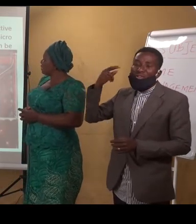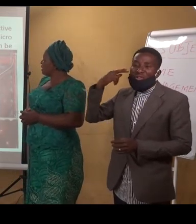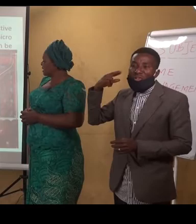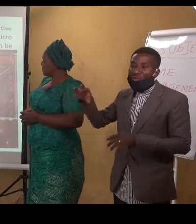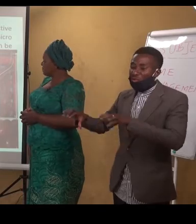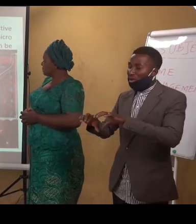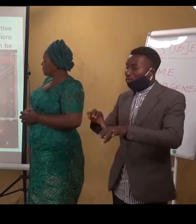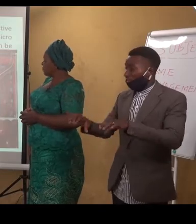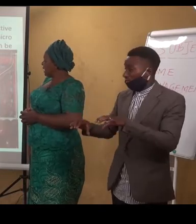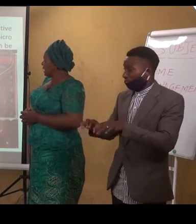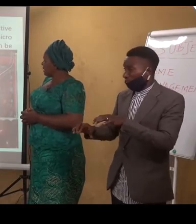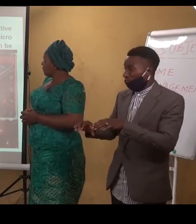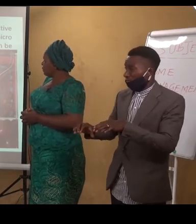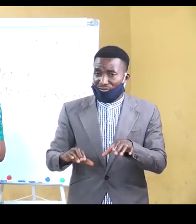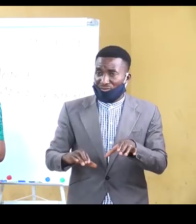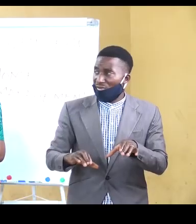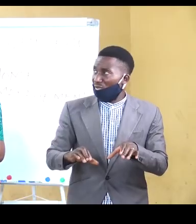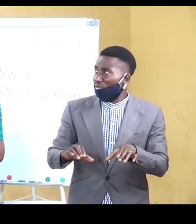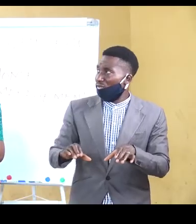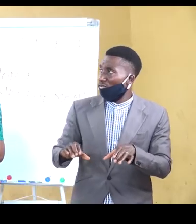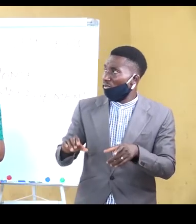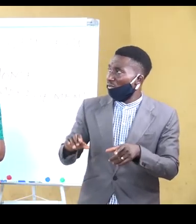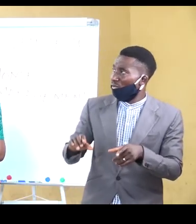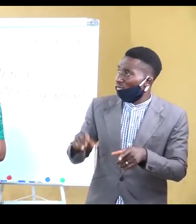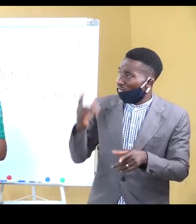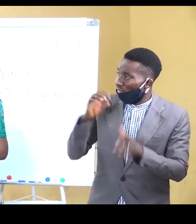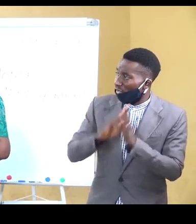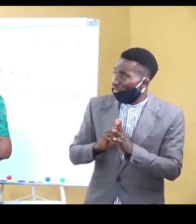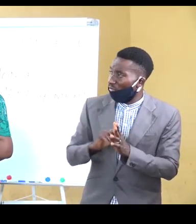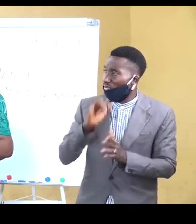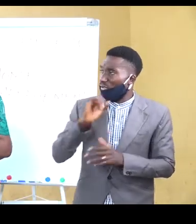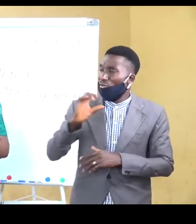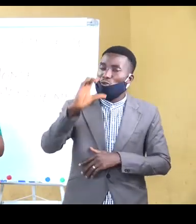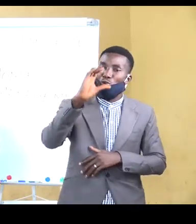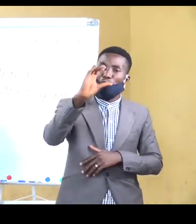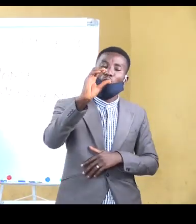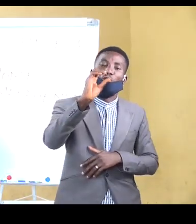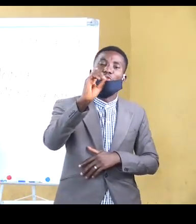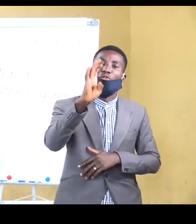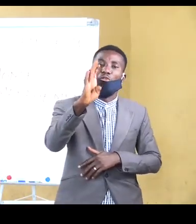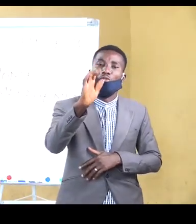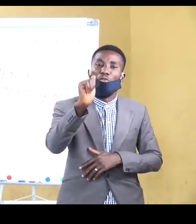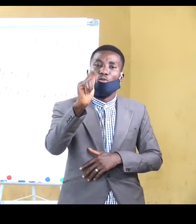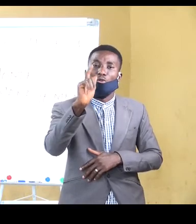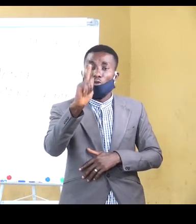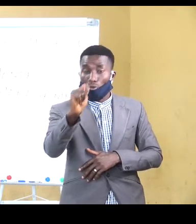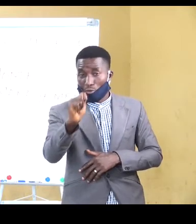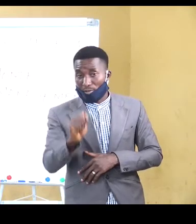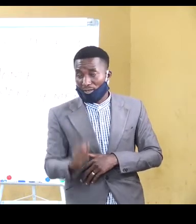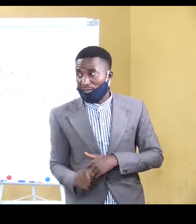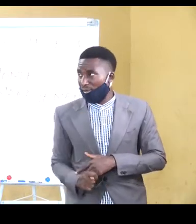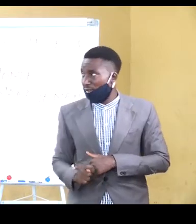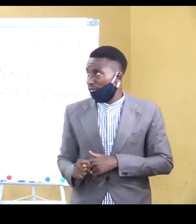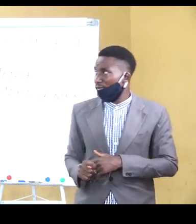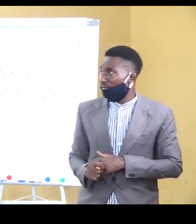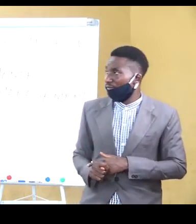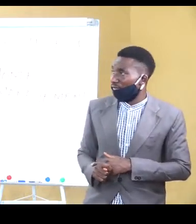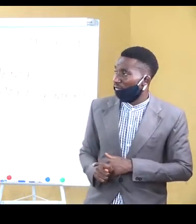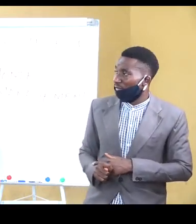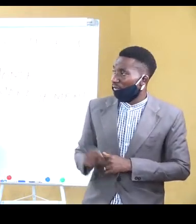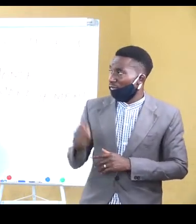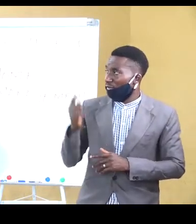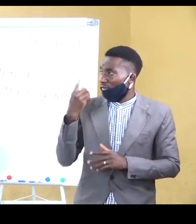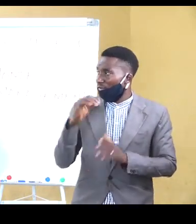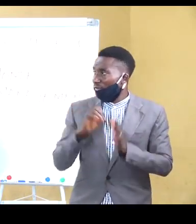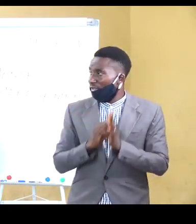destroying microorganisms. Example is cobalt. Have we ever wondered the apple we buy from the